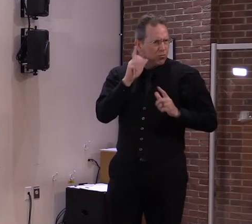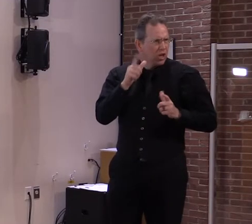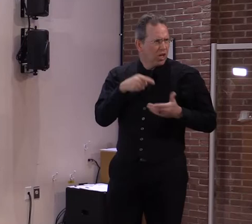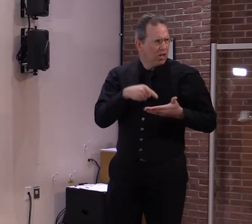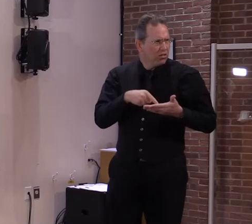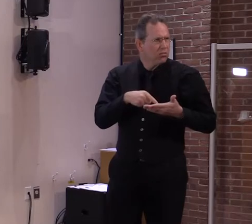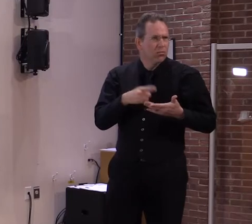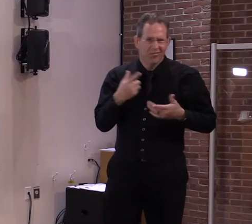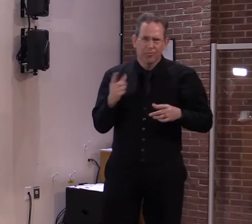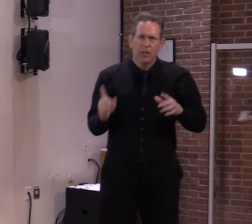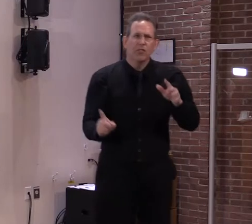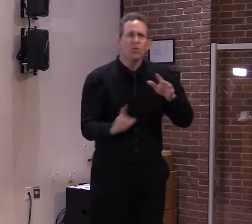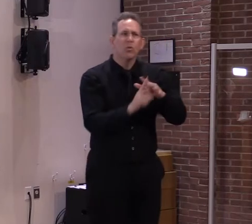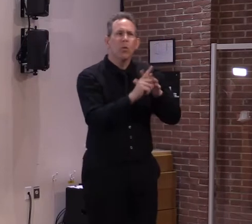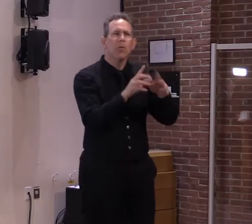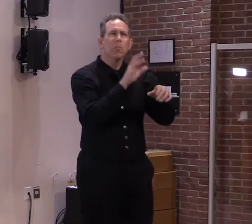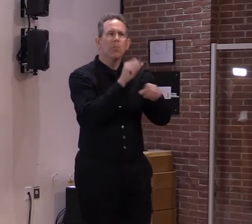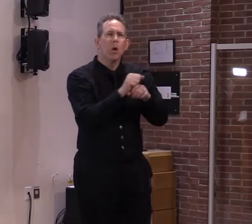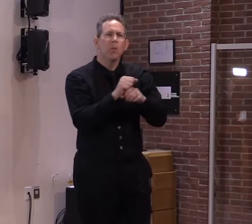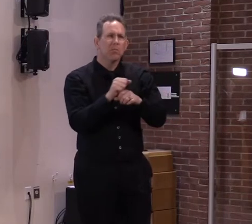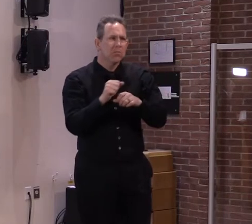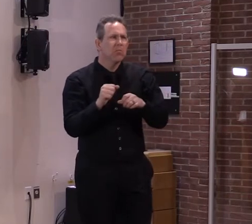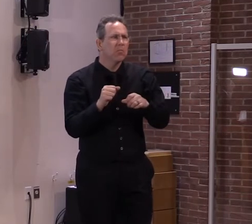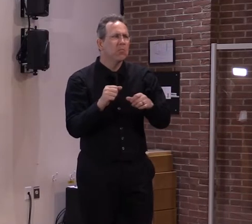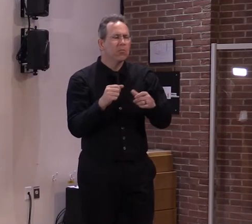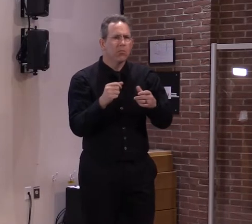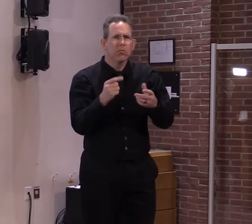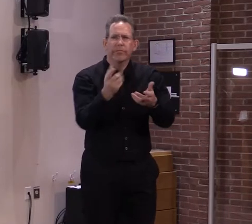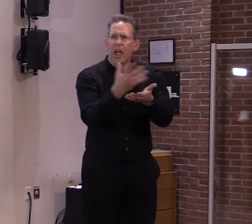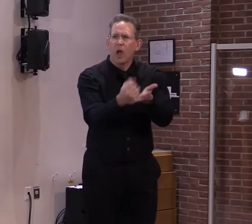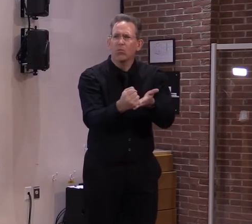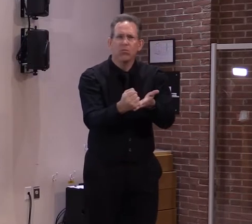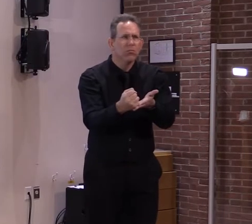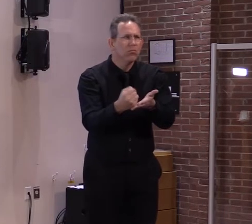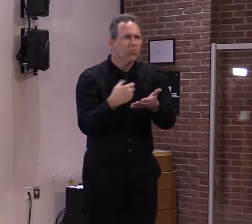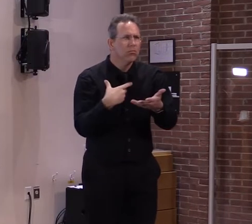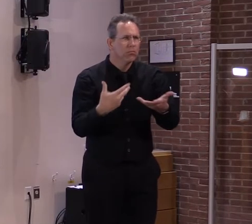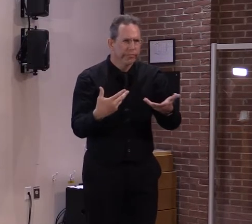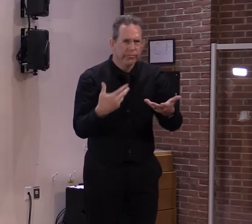and they discovered all the appointments had been taken.